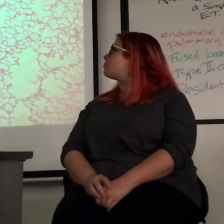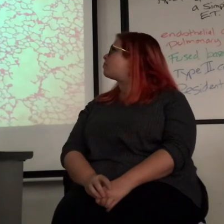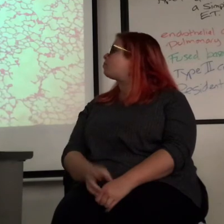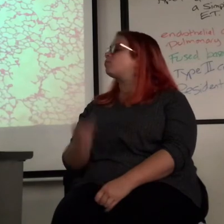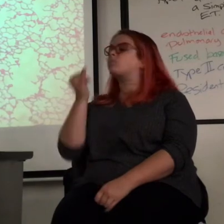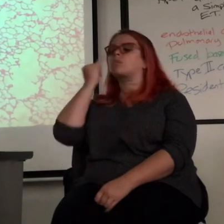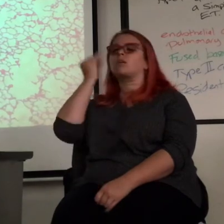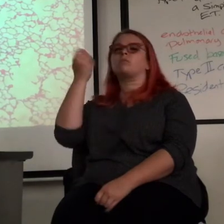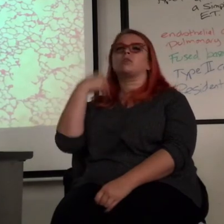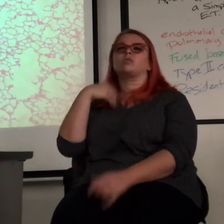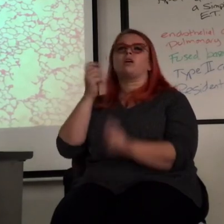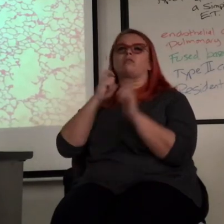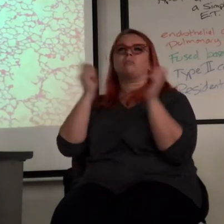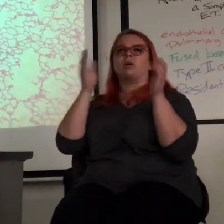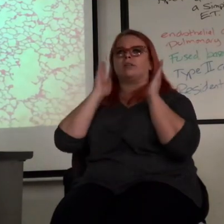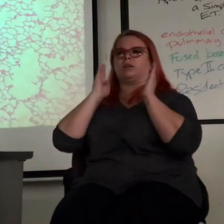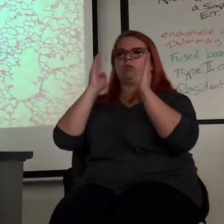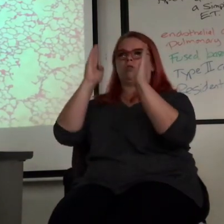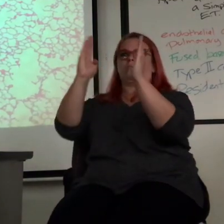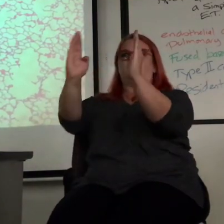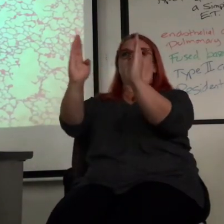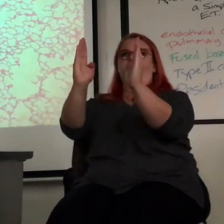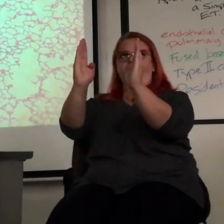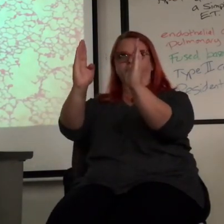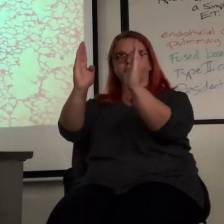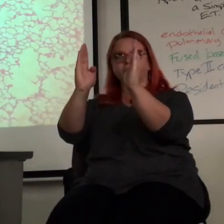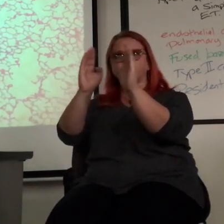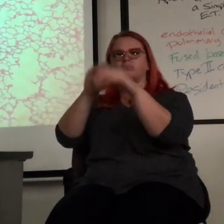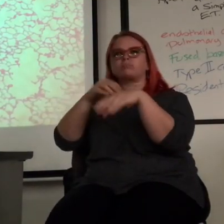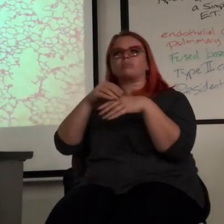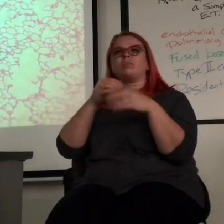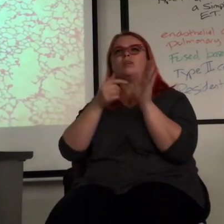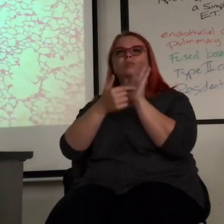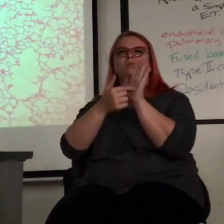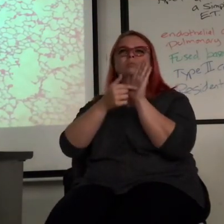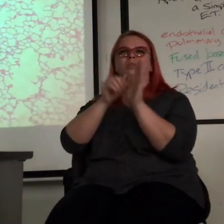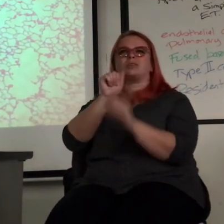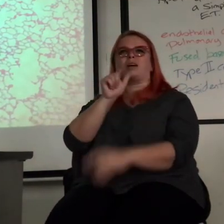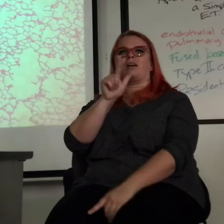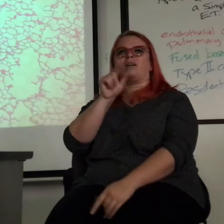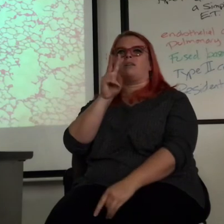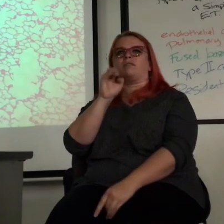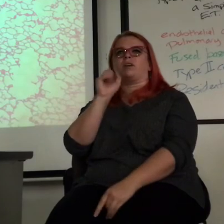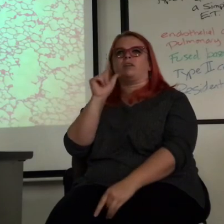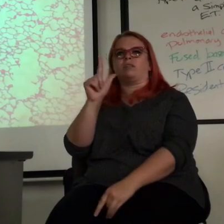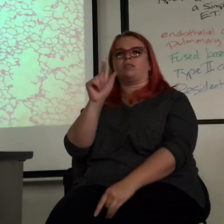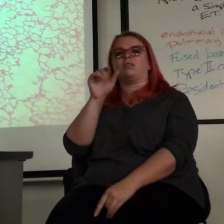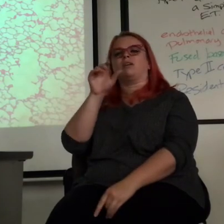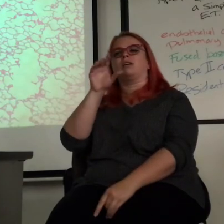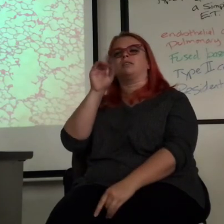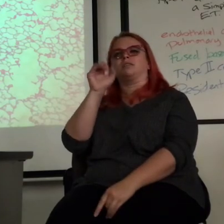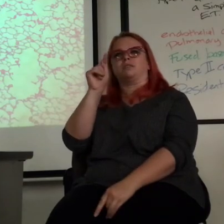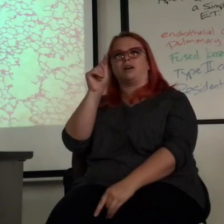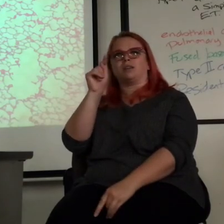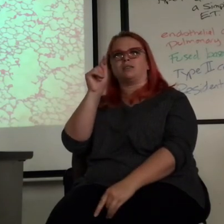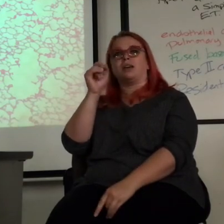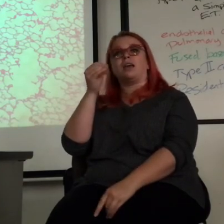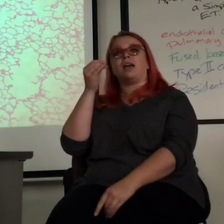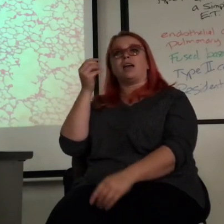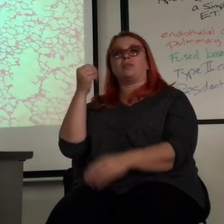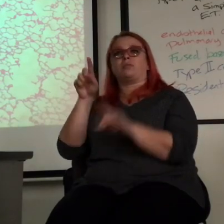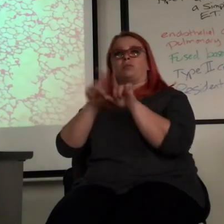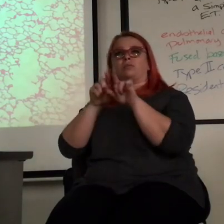you have a big, long hallway, which represents alveolar duct. And along the hallway, there's these sliding doors.